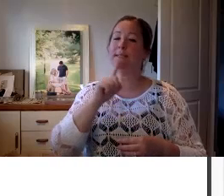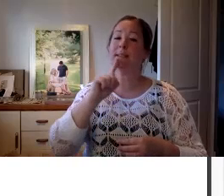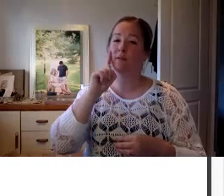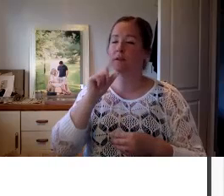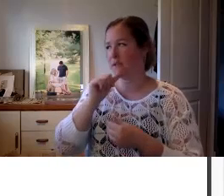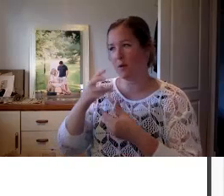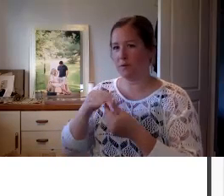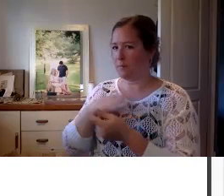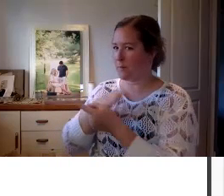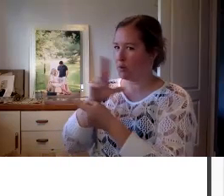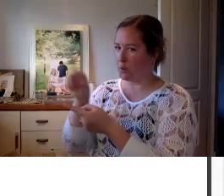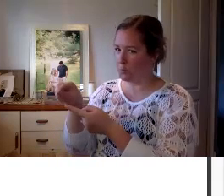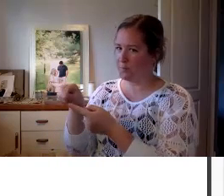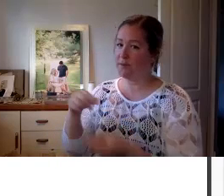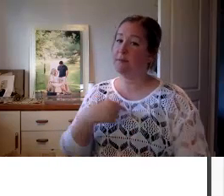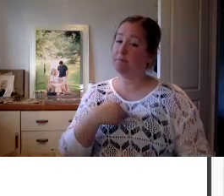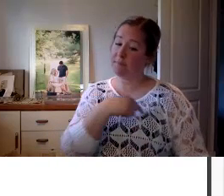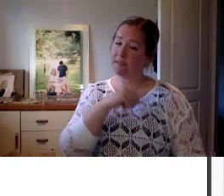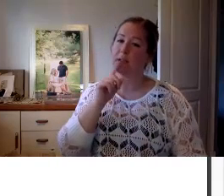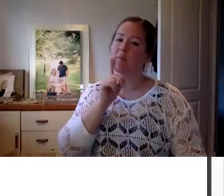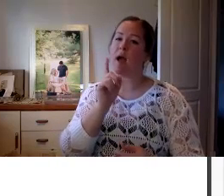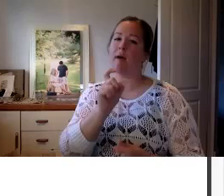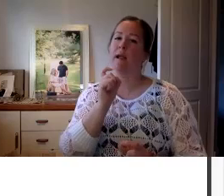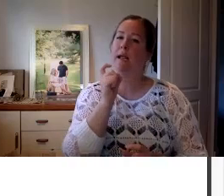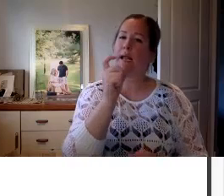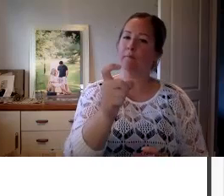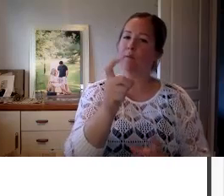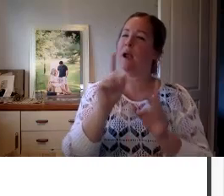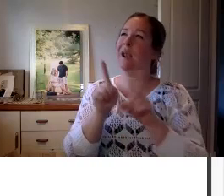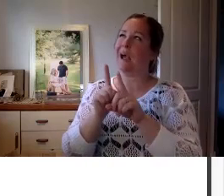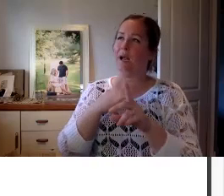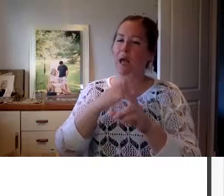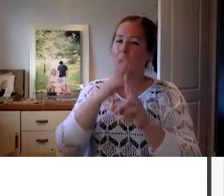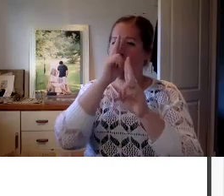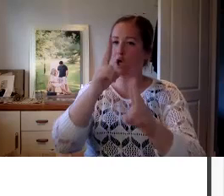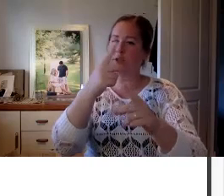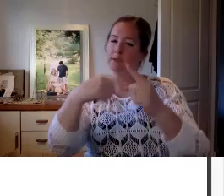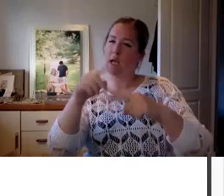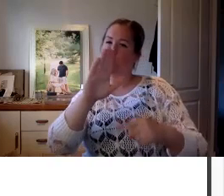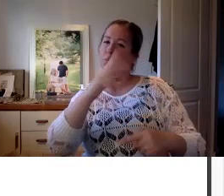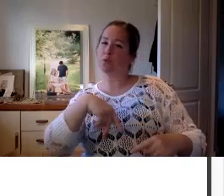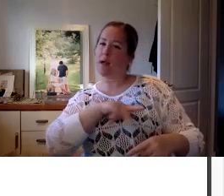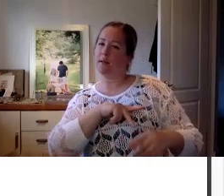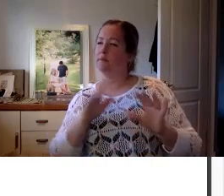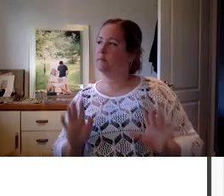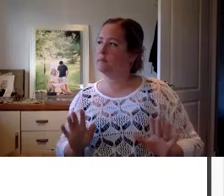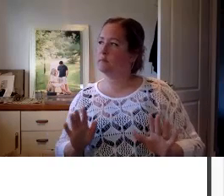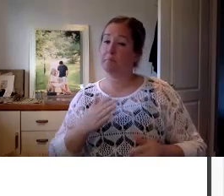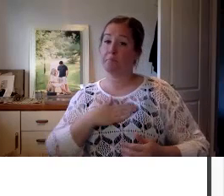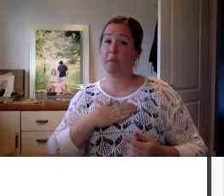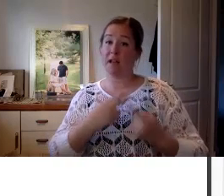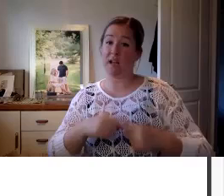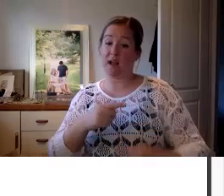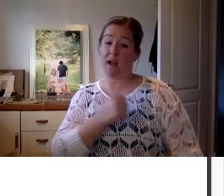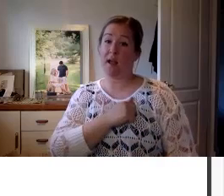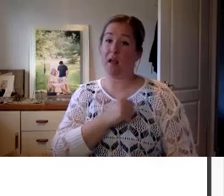your sign name like deaf people, like my mom. The deaf sign, a deaf person almost have to give, it's part of the deaf culture and